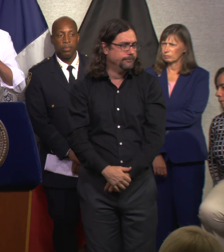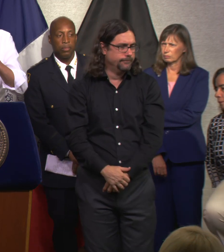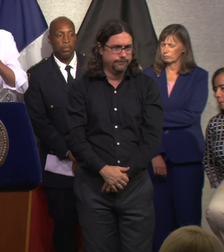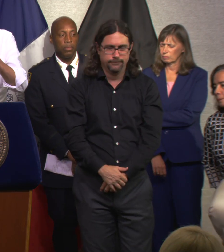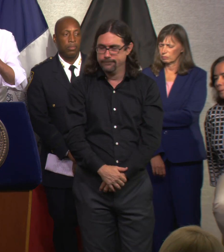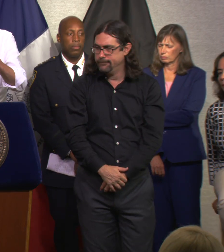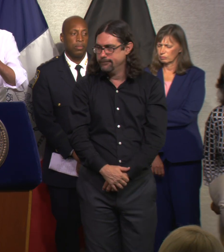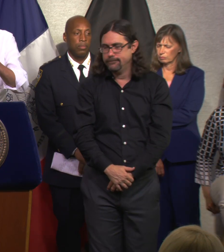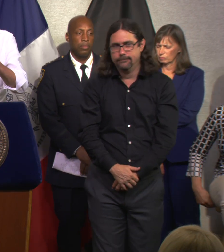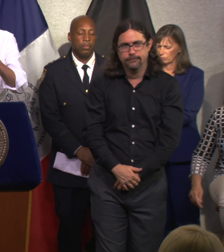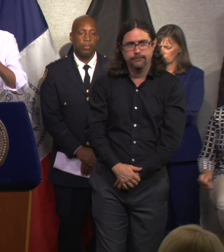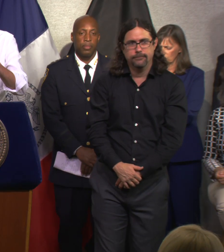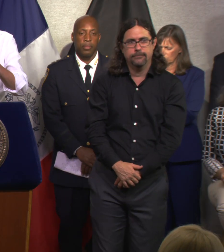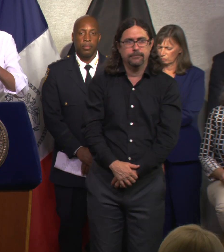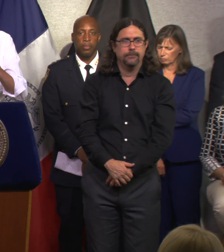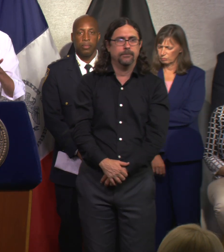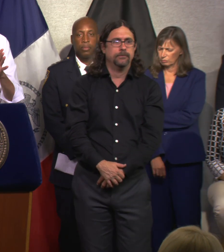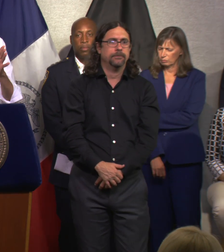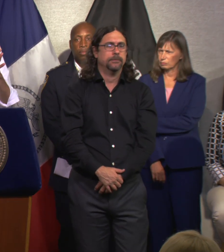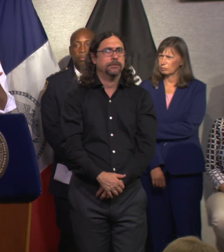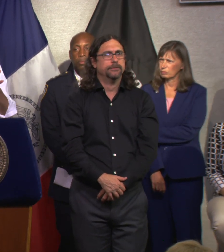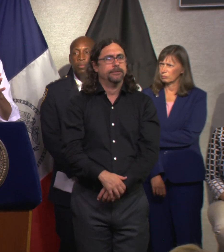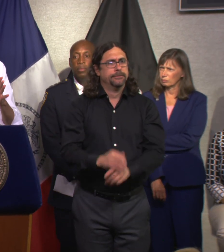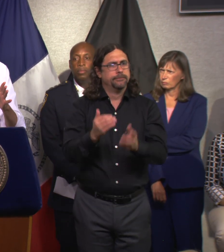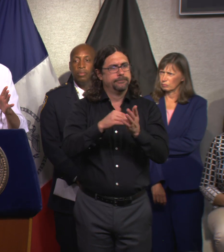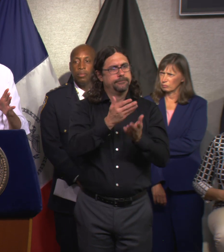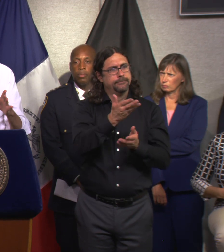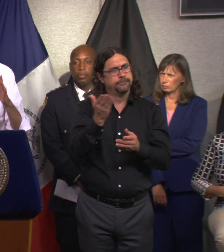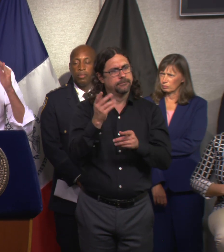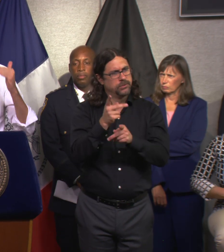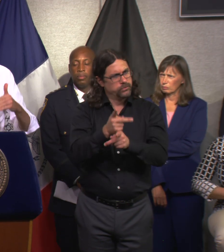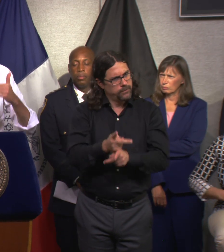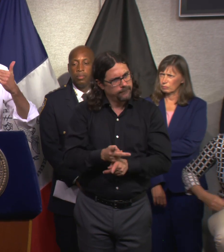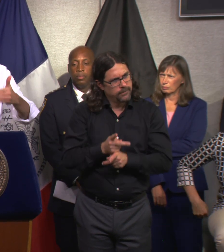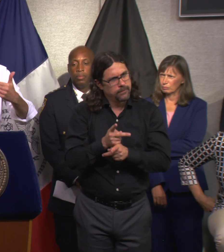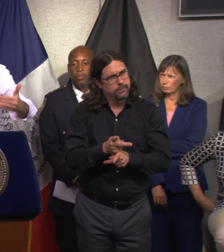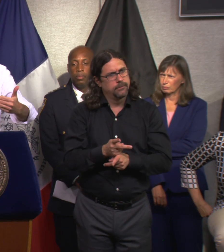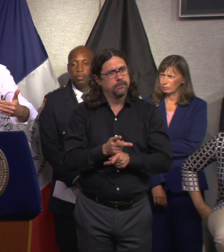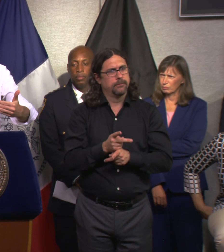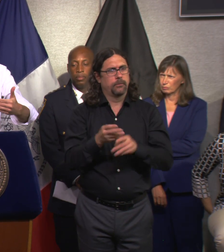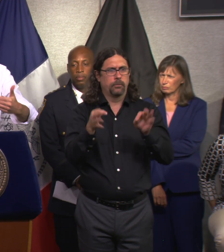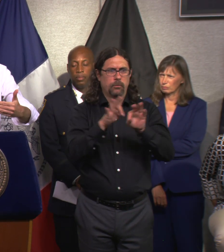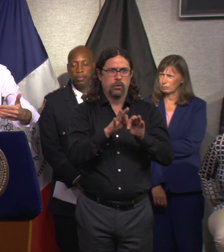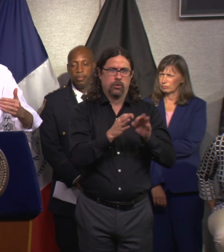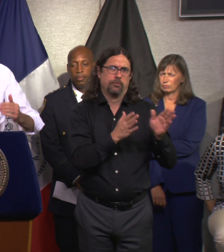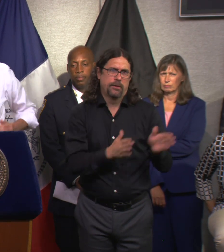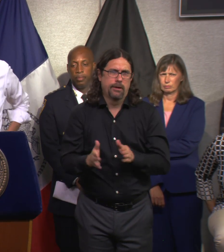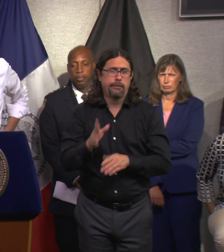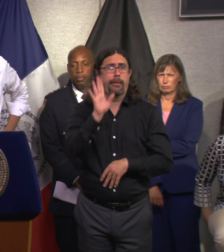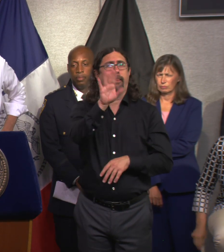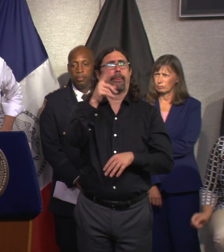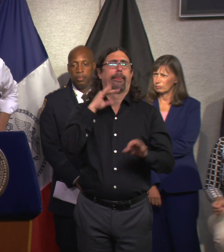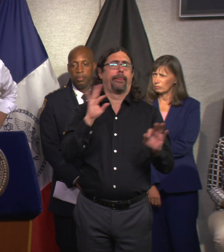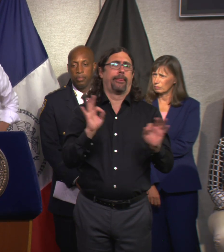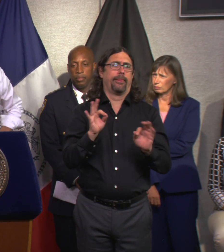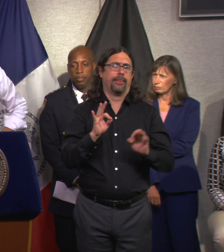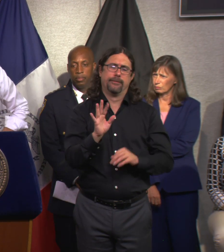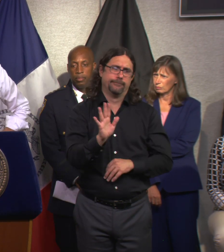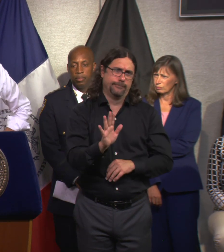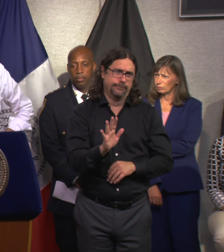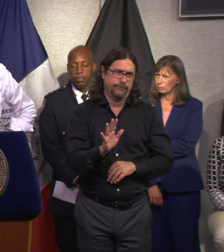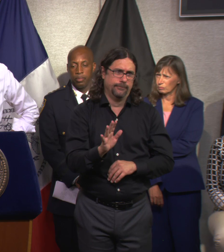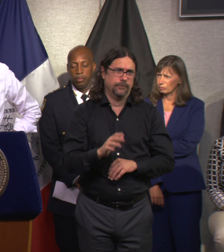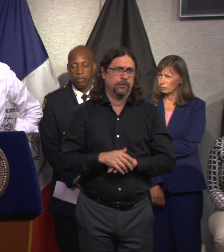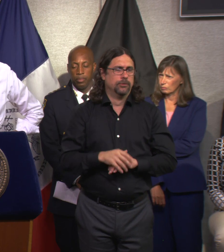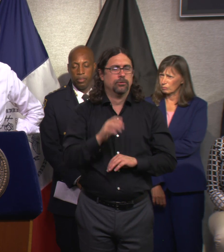be careful. We got to inform people and we got to prepare people, but we also should not assume things that we don't know yet. I don't assume that the